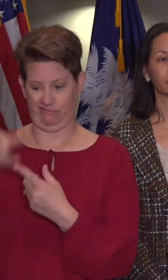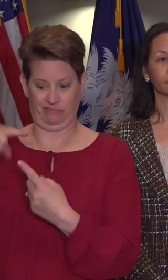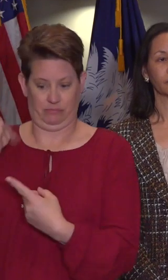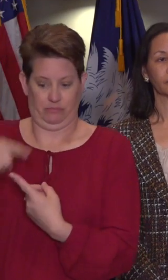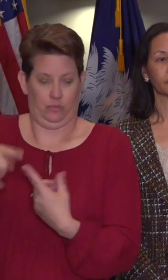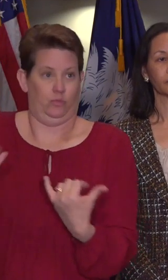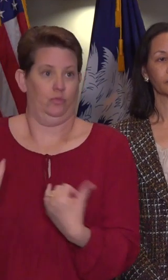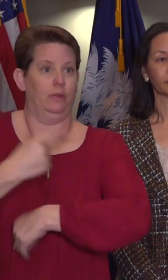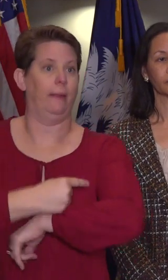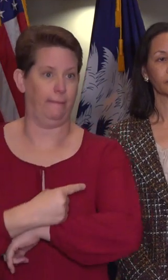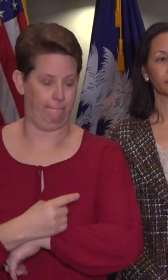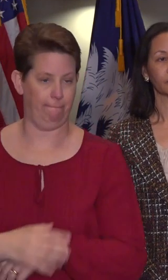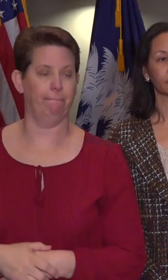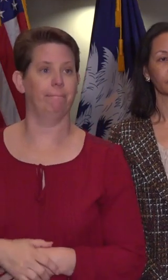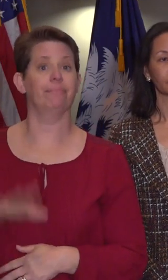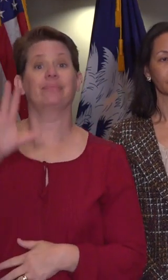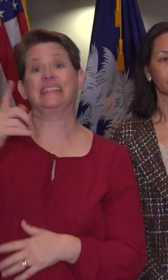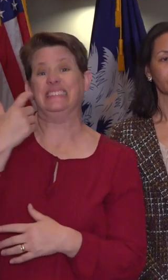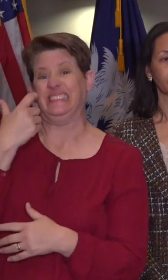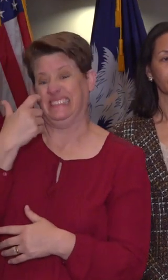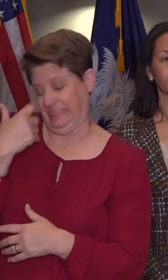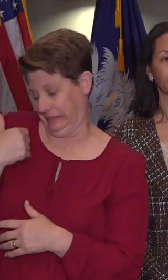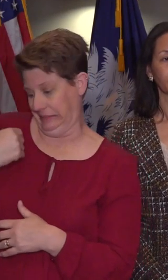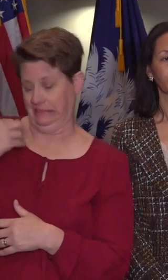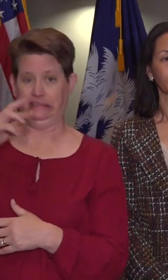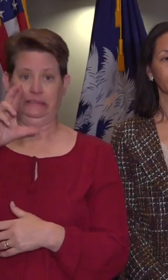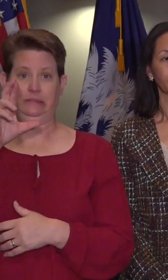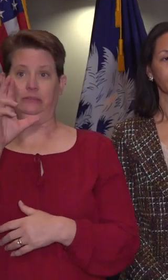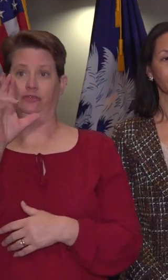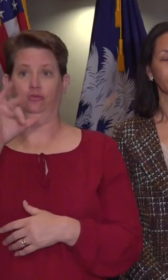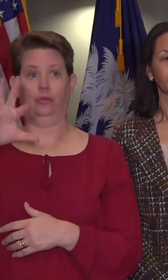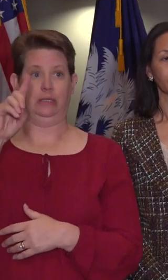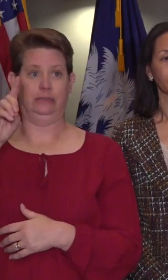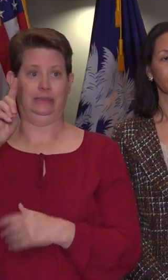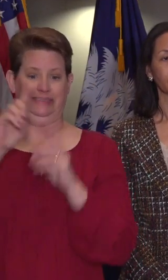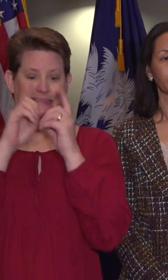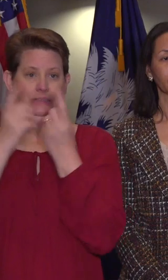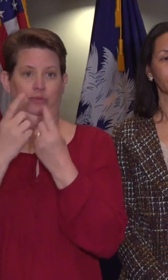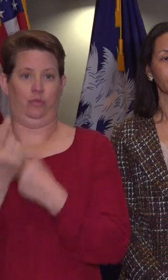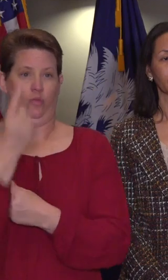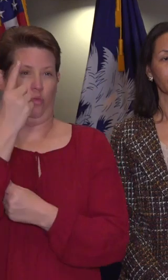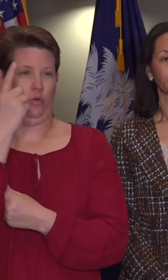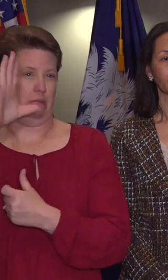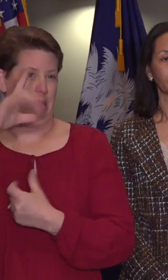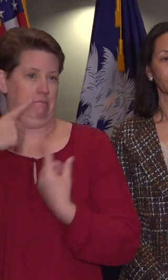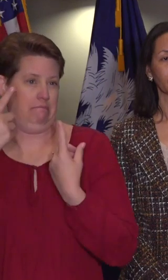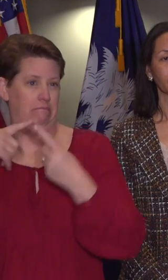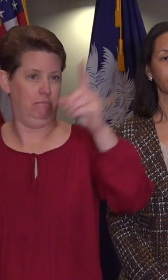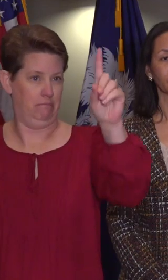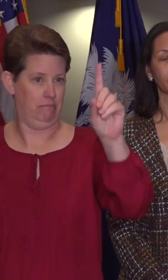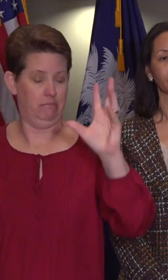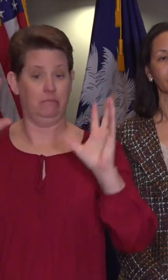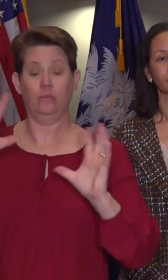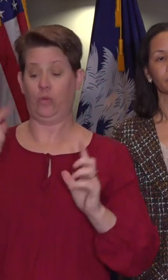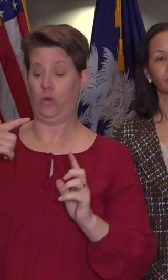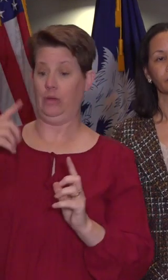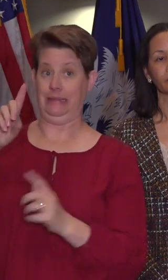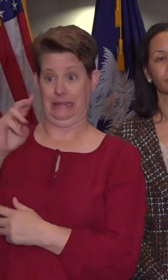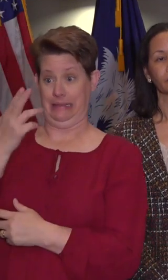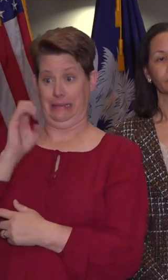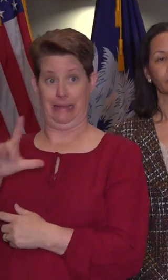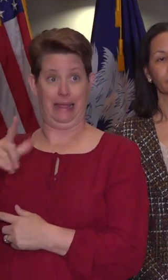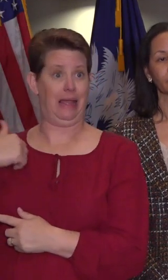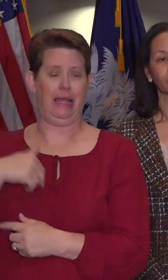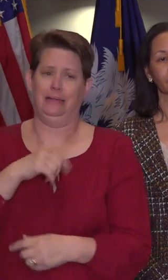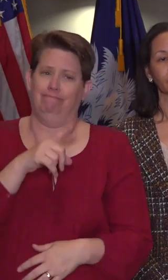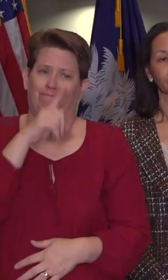With regards to the recent Richland District 1 announcement, DHEC did not advise students to stay home